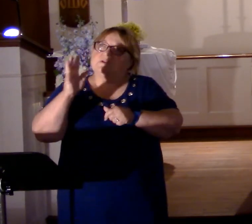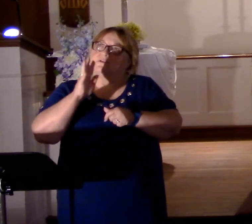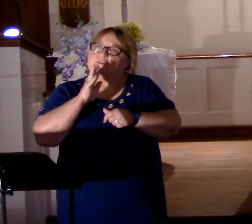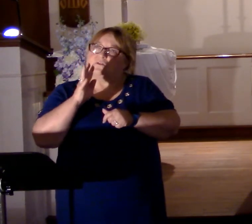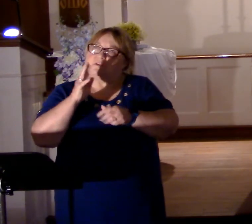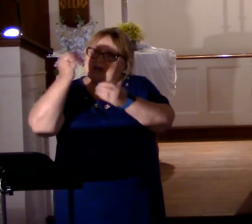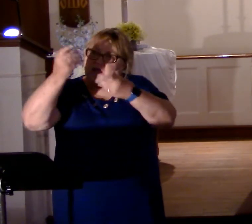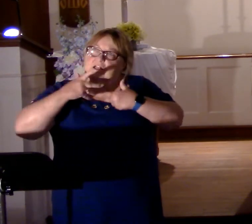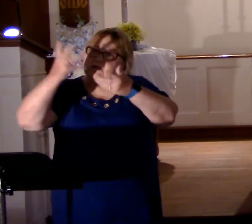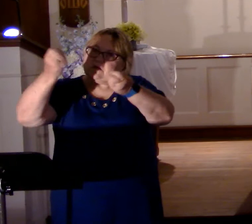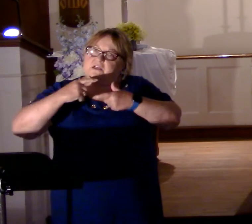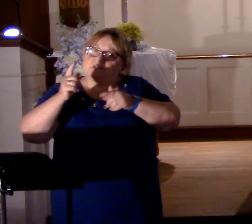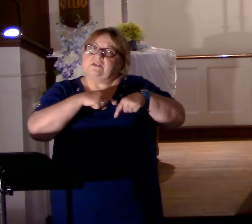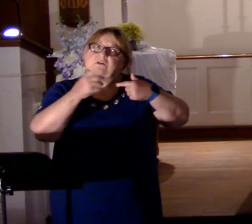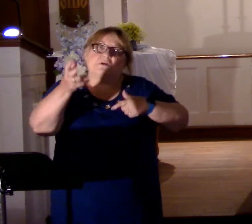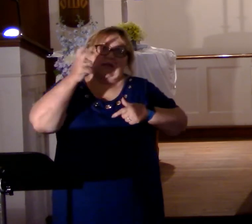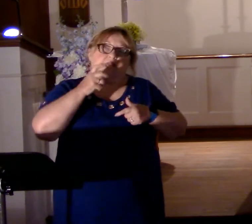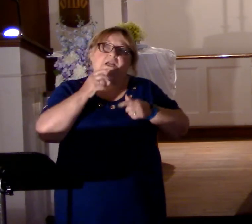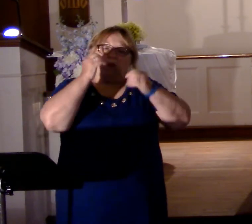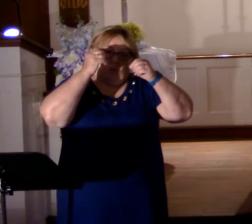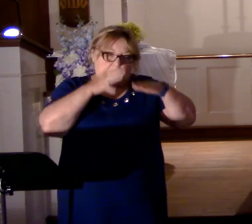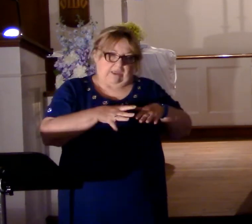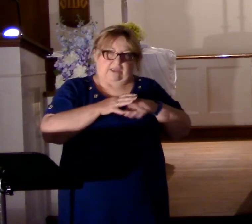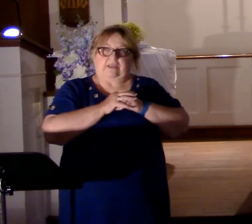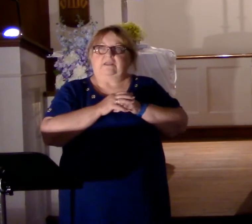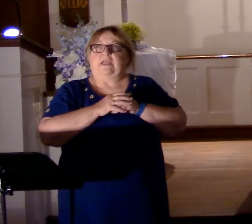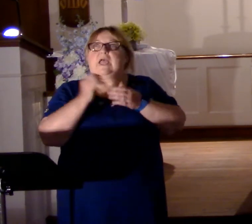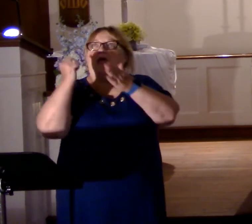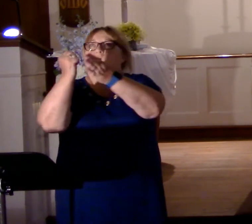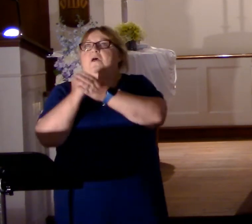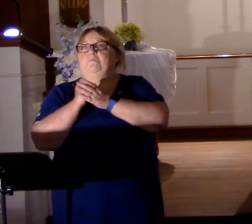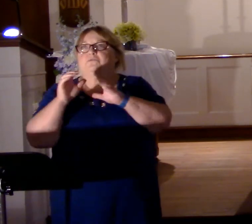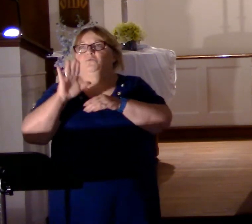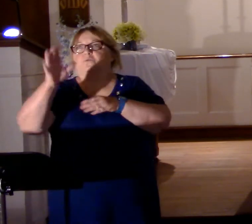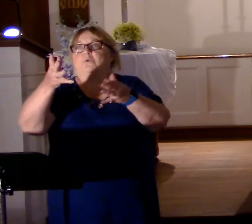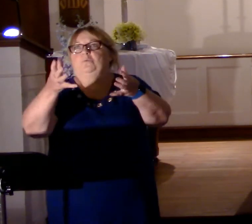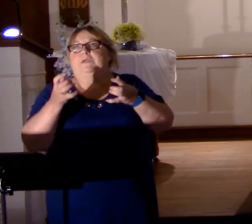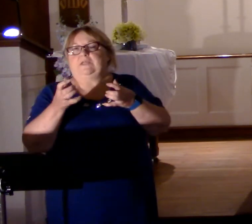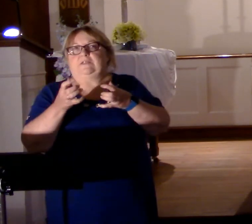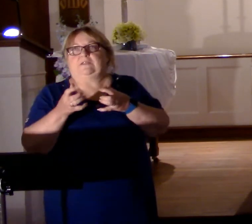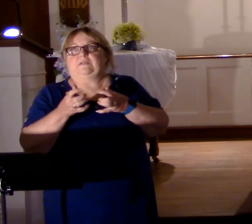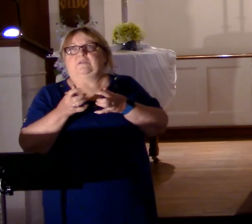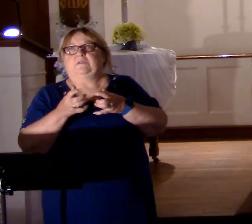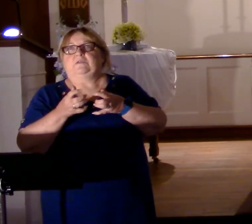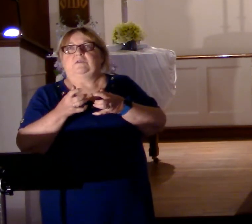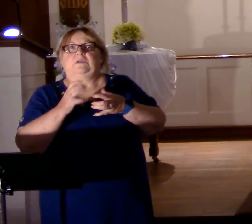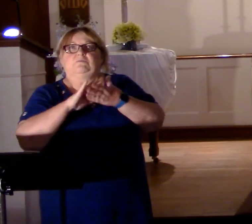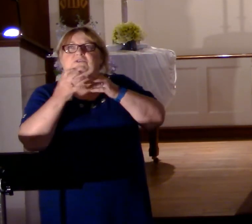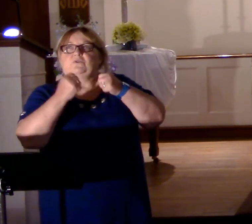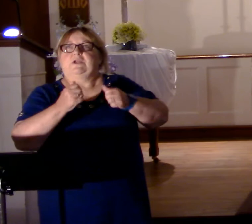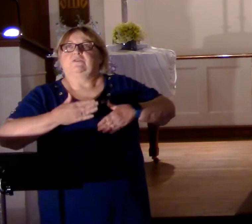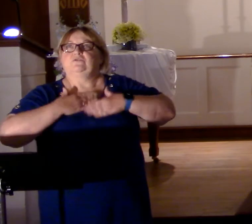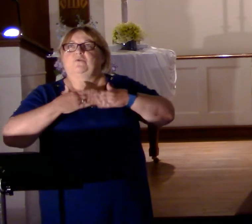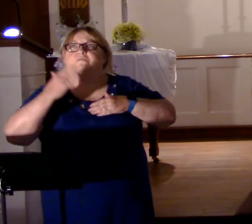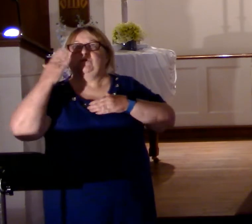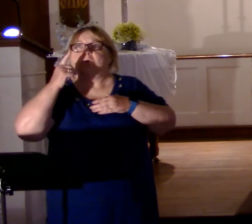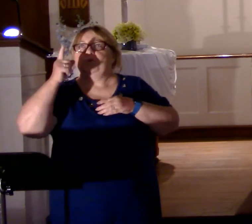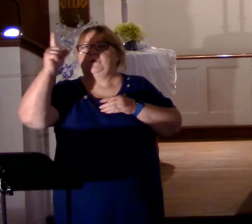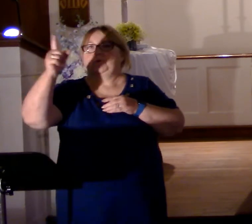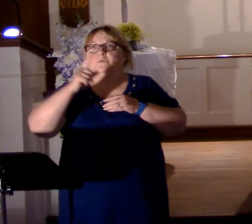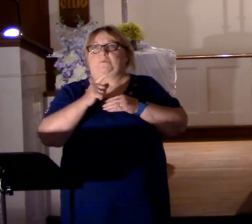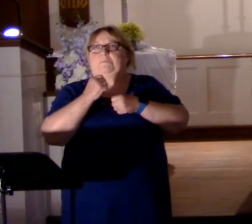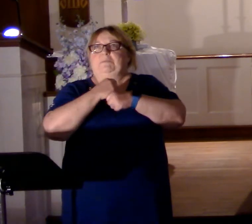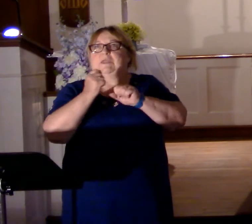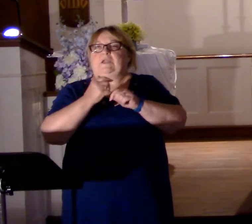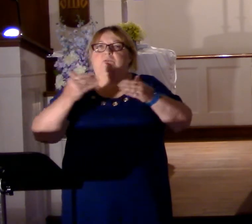us until we hear and obey. Help us to do your will. Restore again the joy of knowing you.